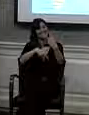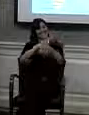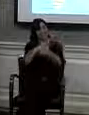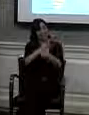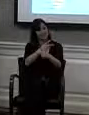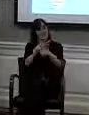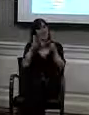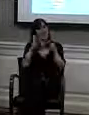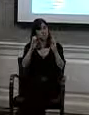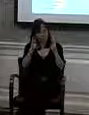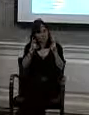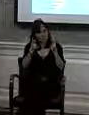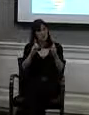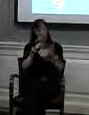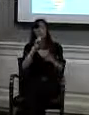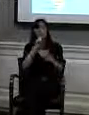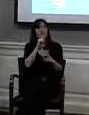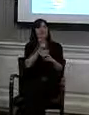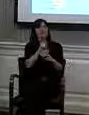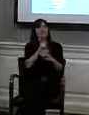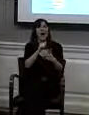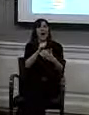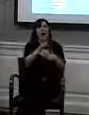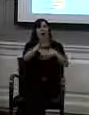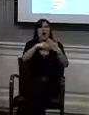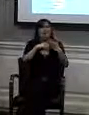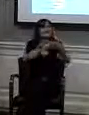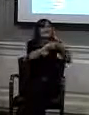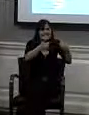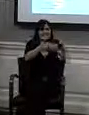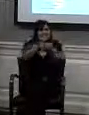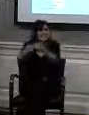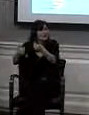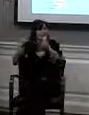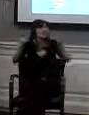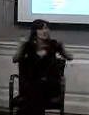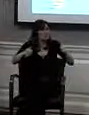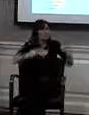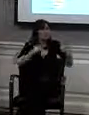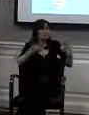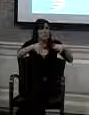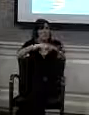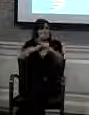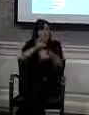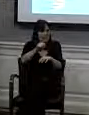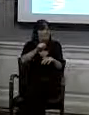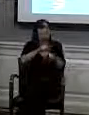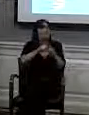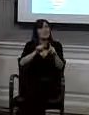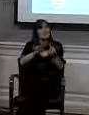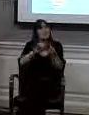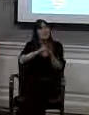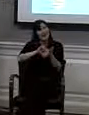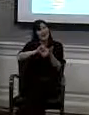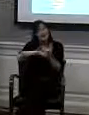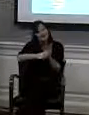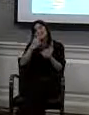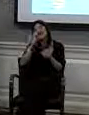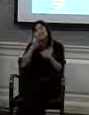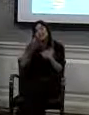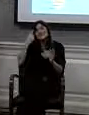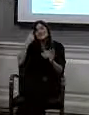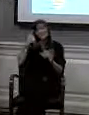is not mutually exclusive with the others, but it rather offers a way to conceptualize the primary reason for the introduction of human rights